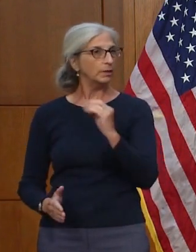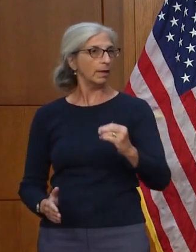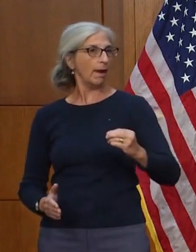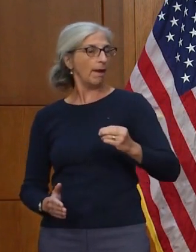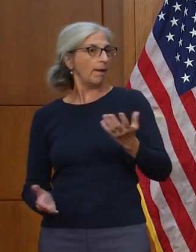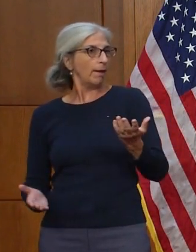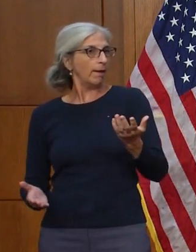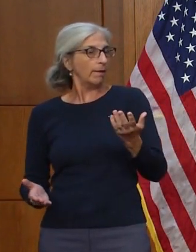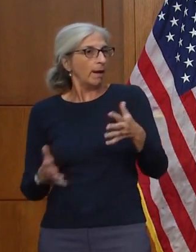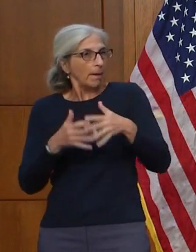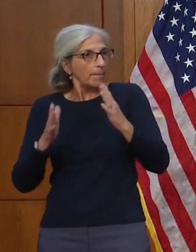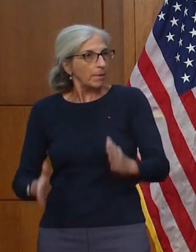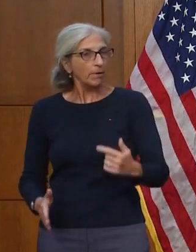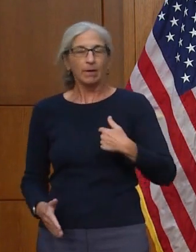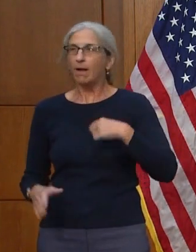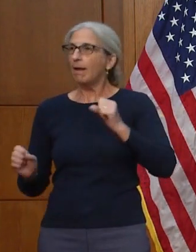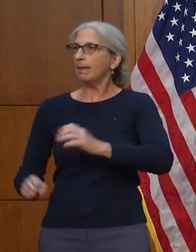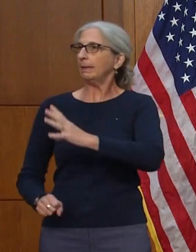speak freely.